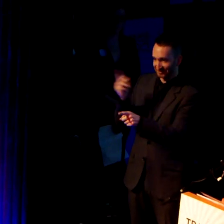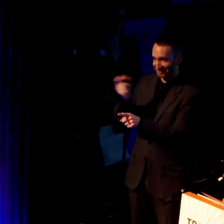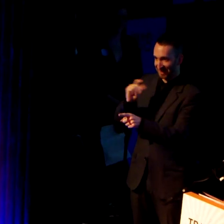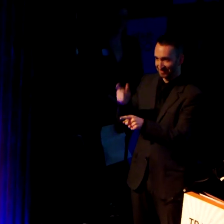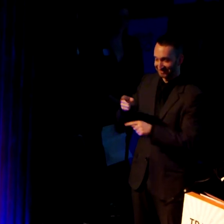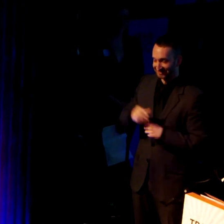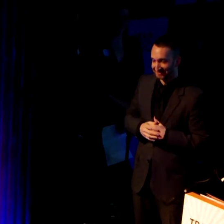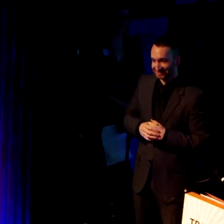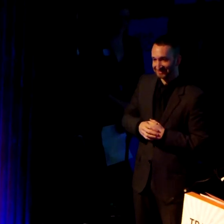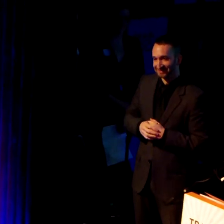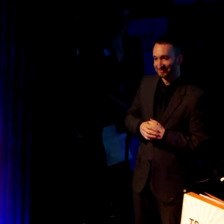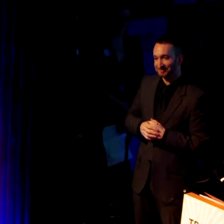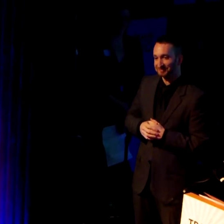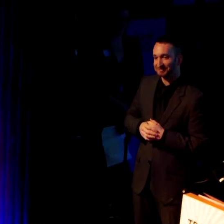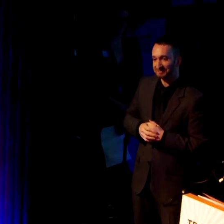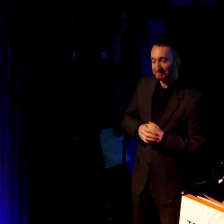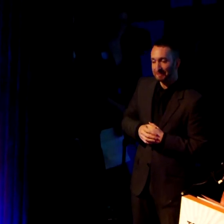right?